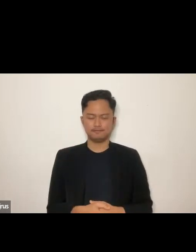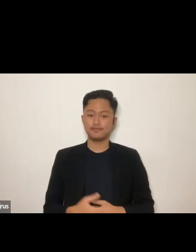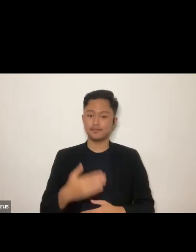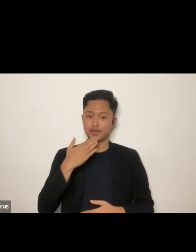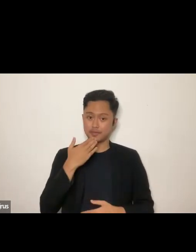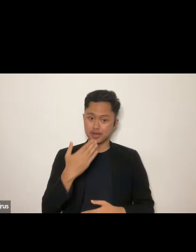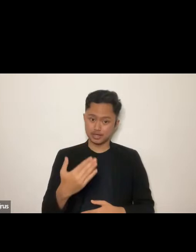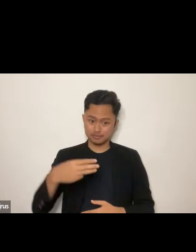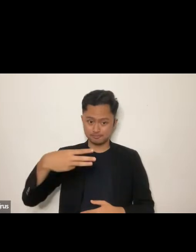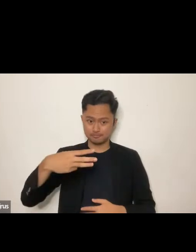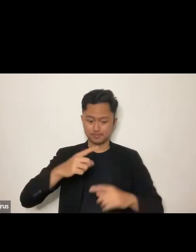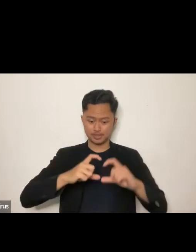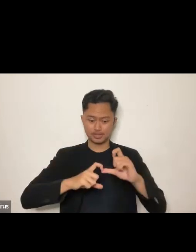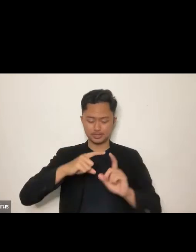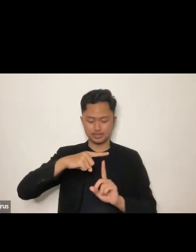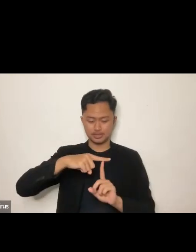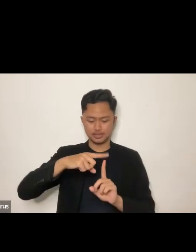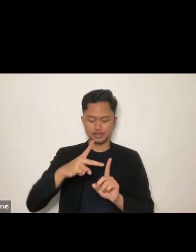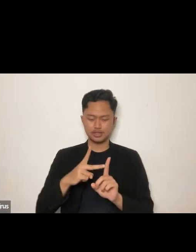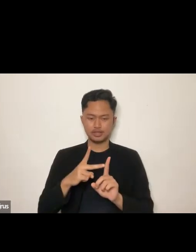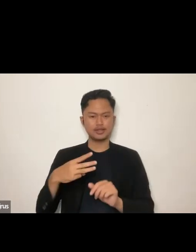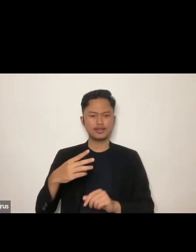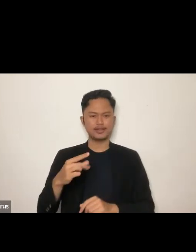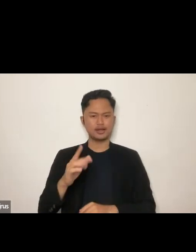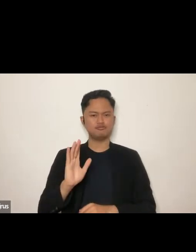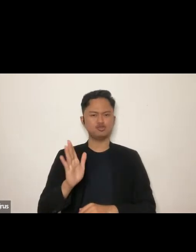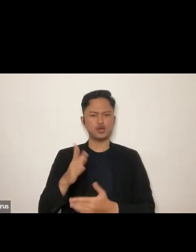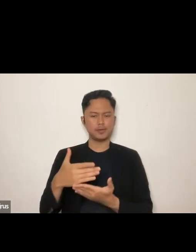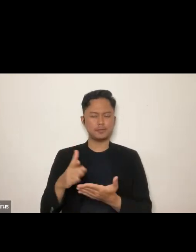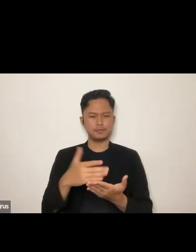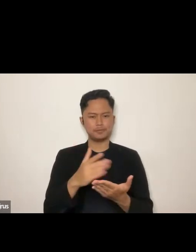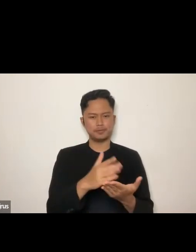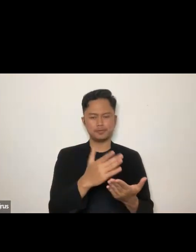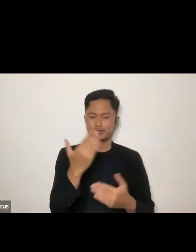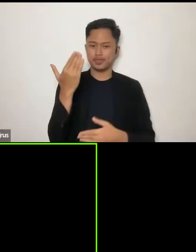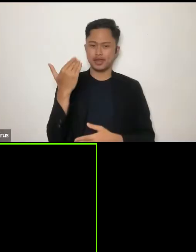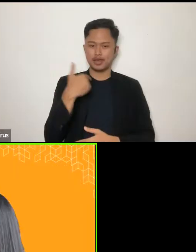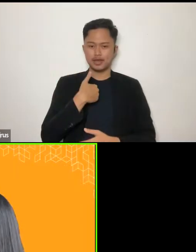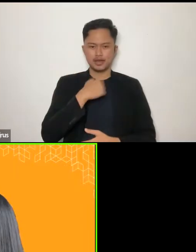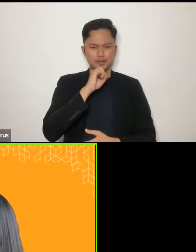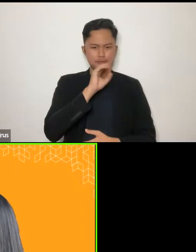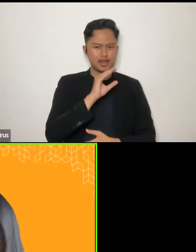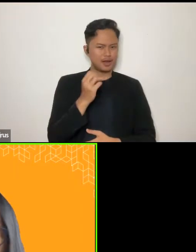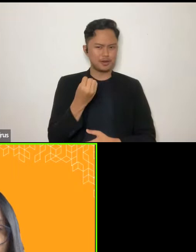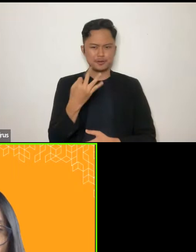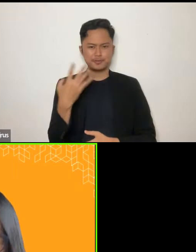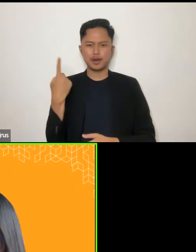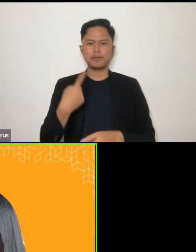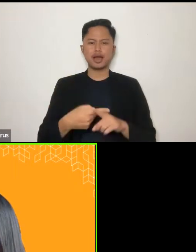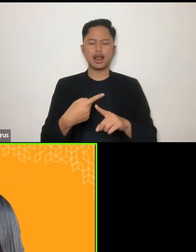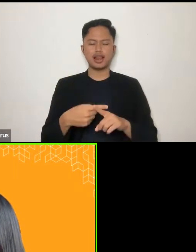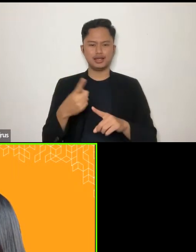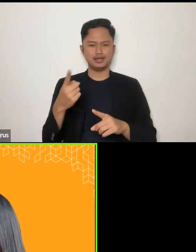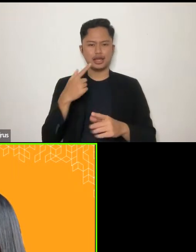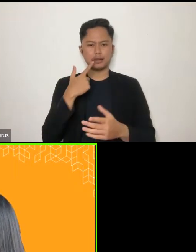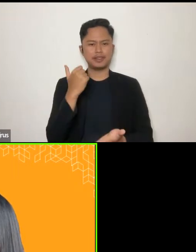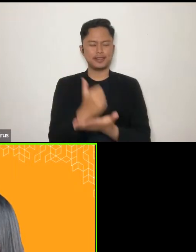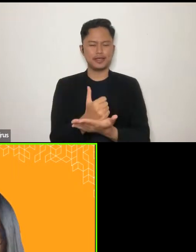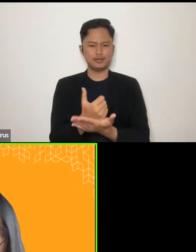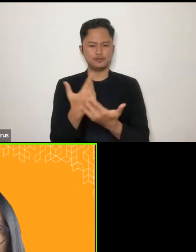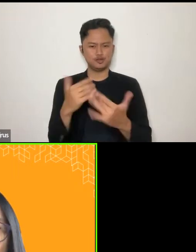Esther, for sharing with us. I mentioned several important points from